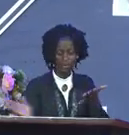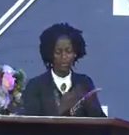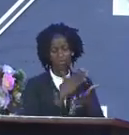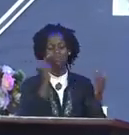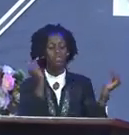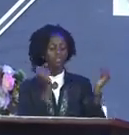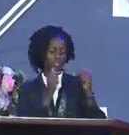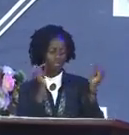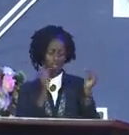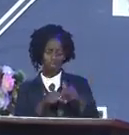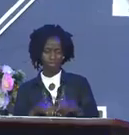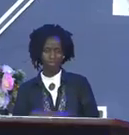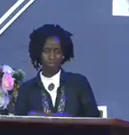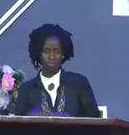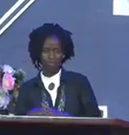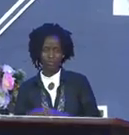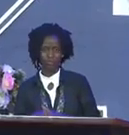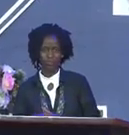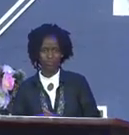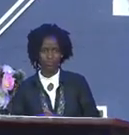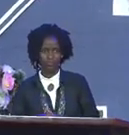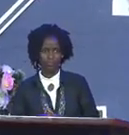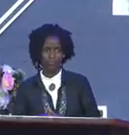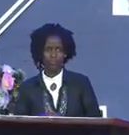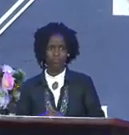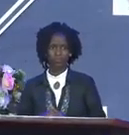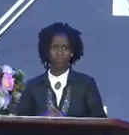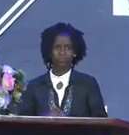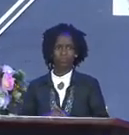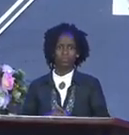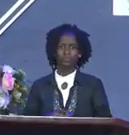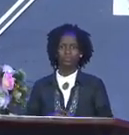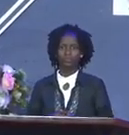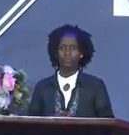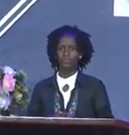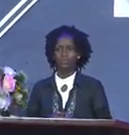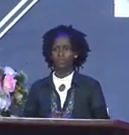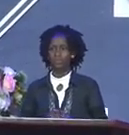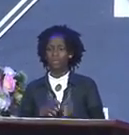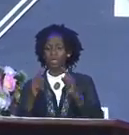He took painkillers, and after a while, even the tablets couldn't work on the pain.